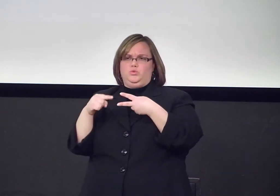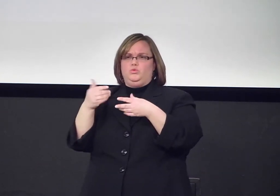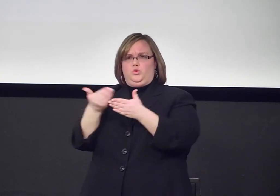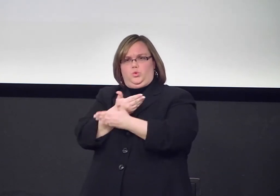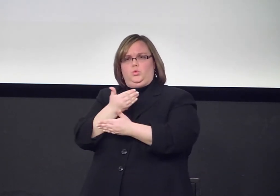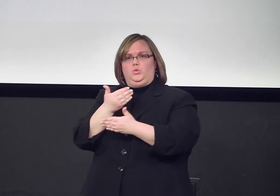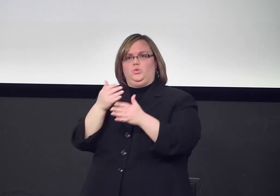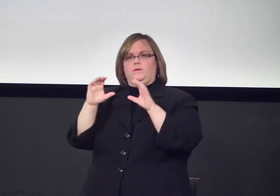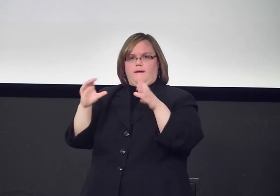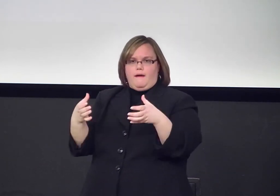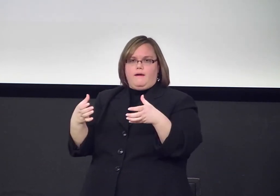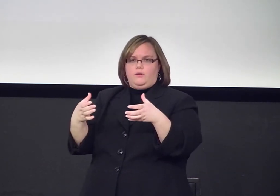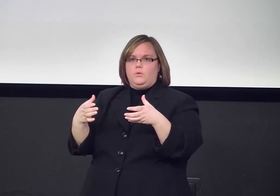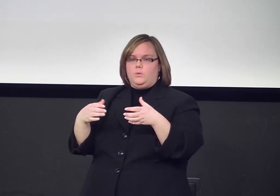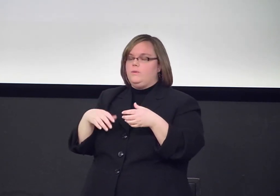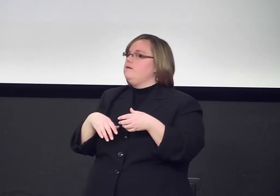two new categories.